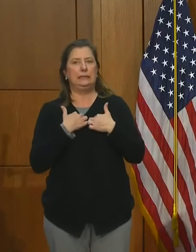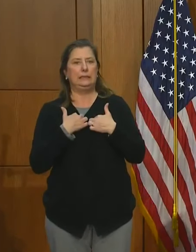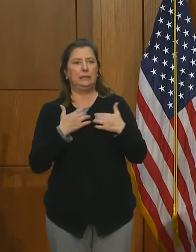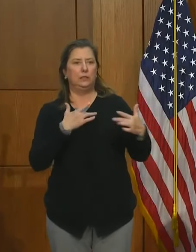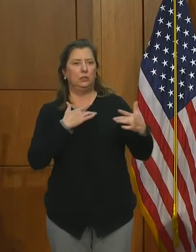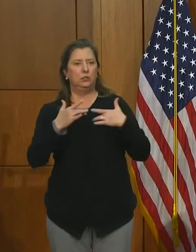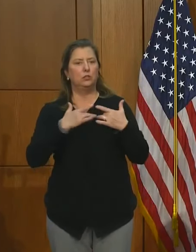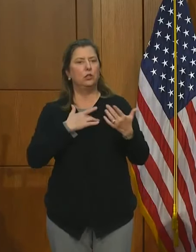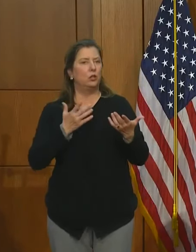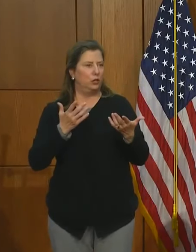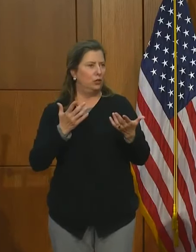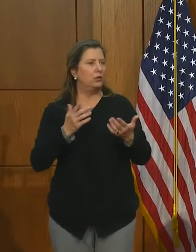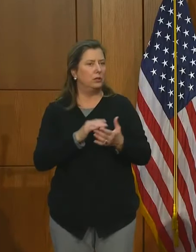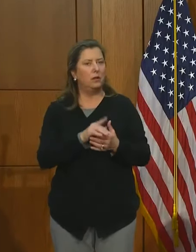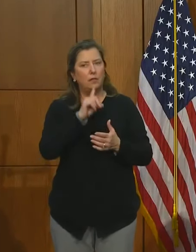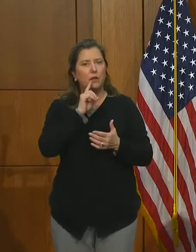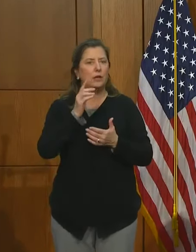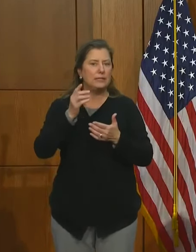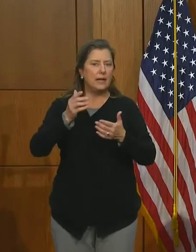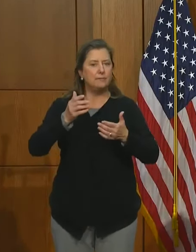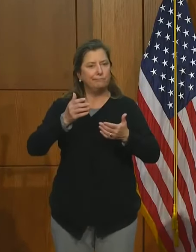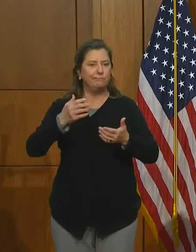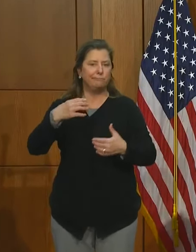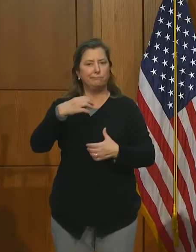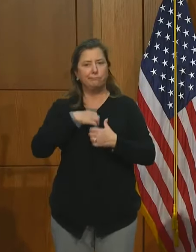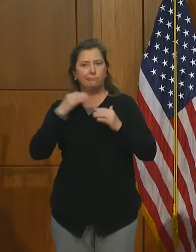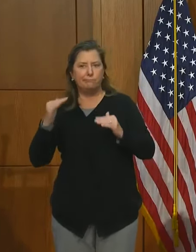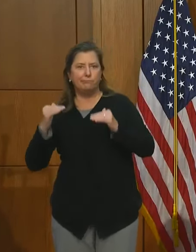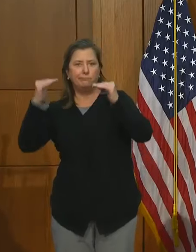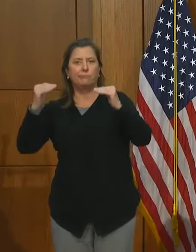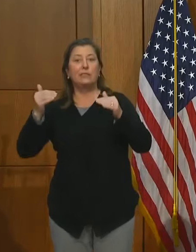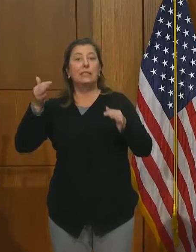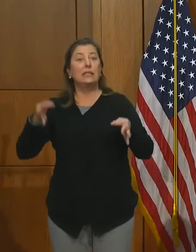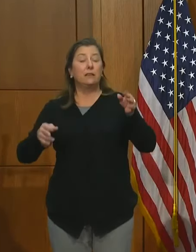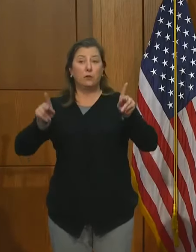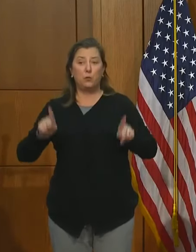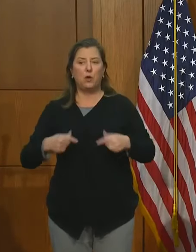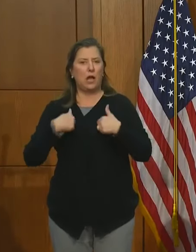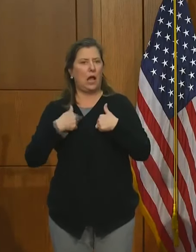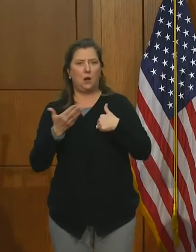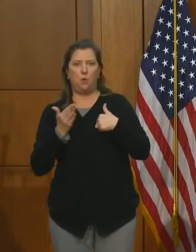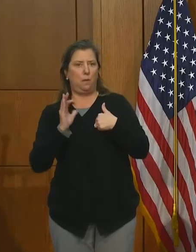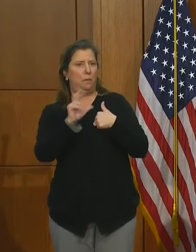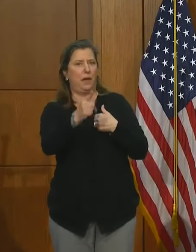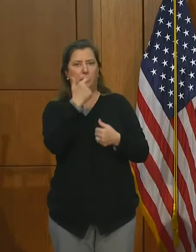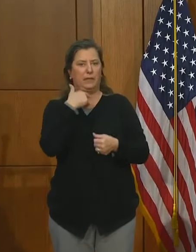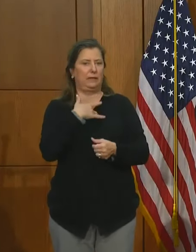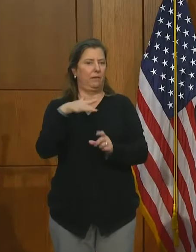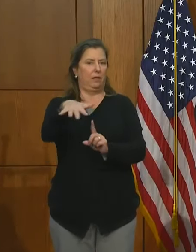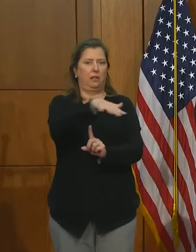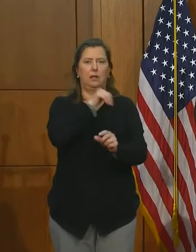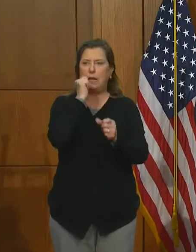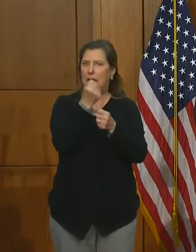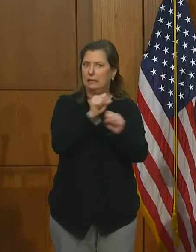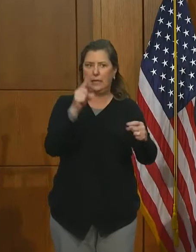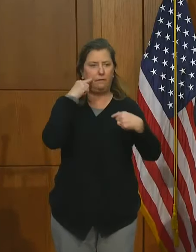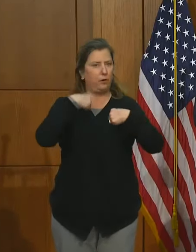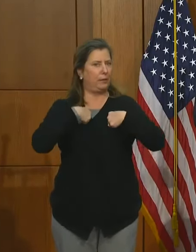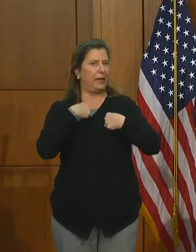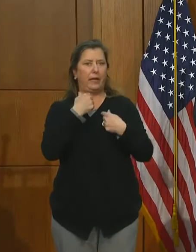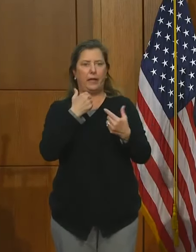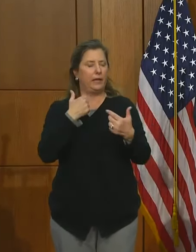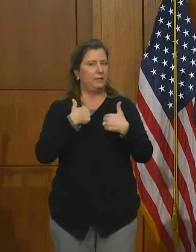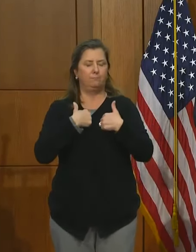our adjudication process if someone does not want to come back because they think their workplace is unsafe or the right